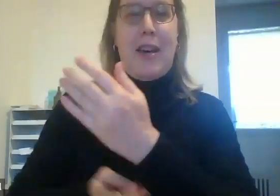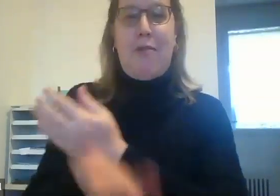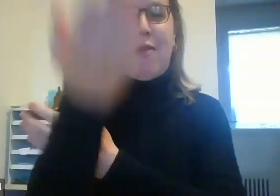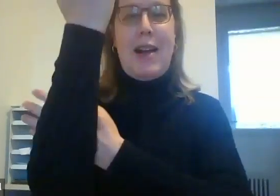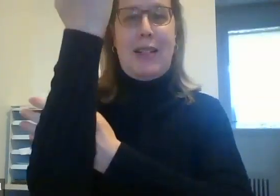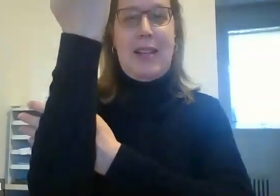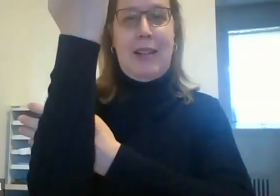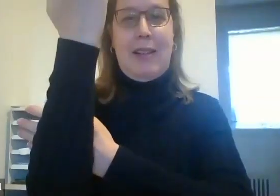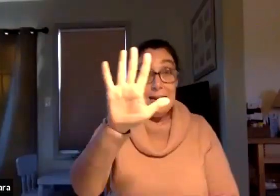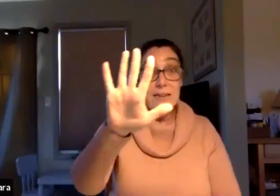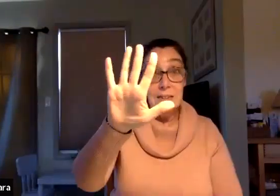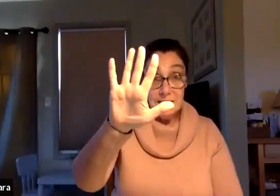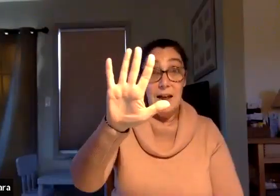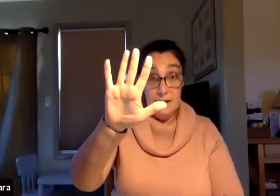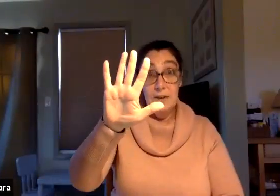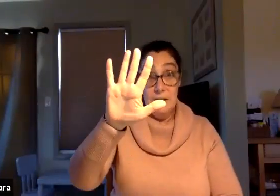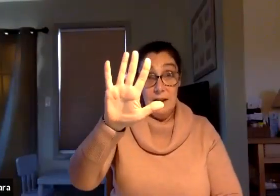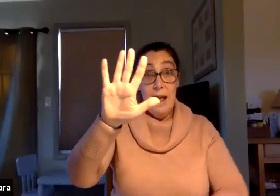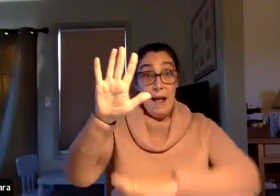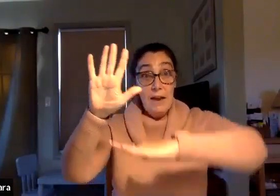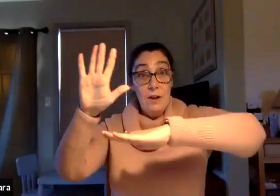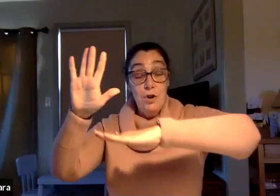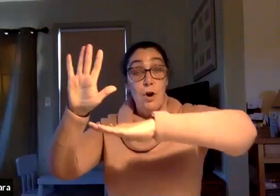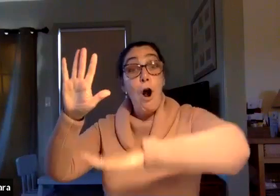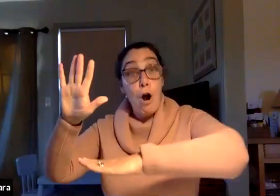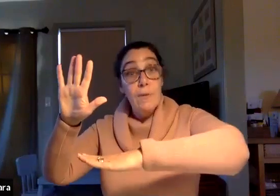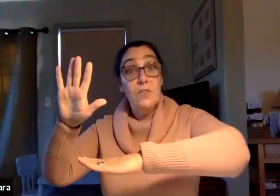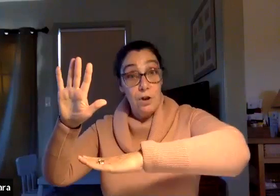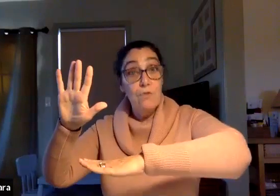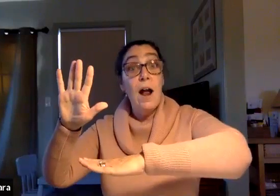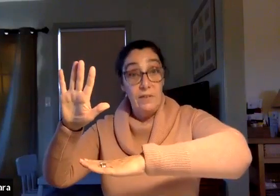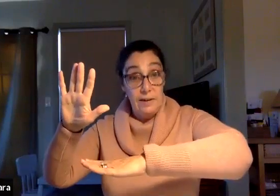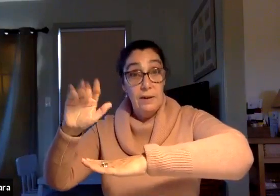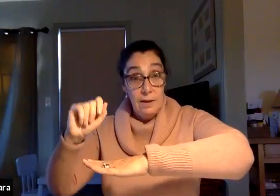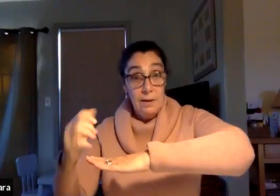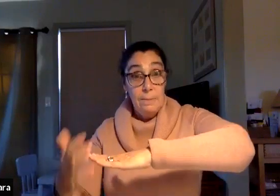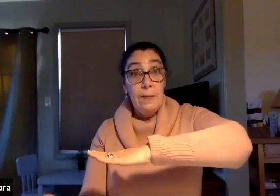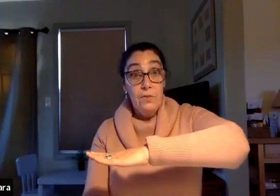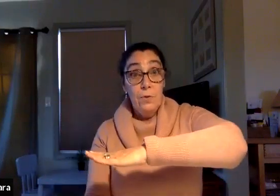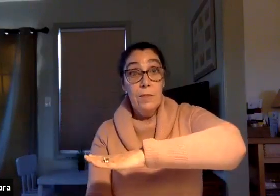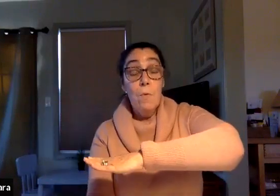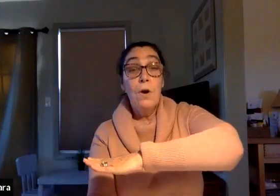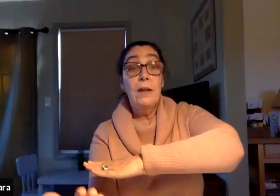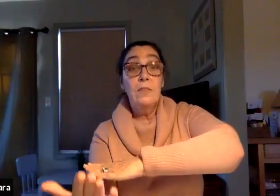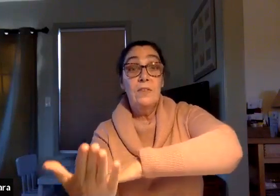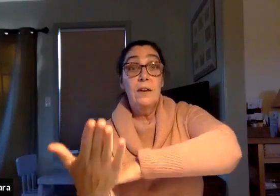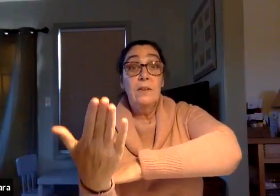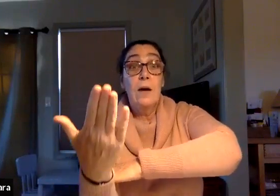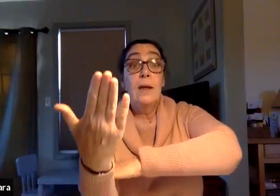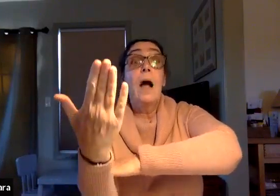sun rising. Your hand is the sun. Got it. Your arm is the horizon. Mm-hmm. So in the morning, the sun is coming